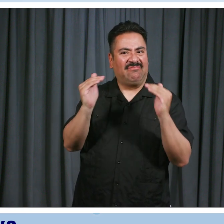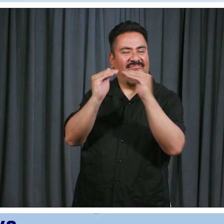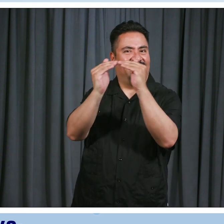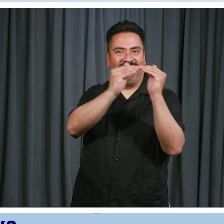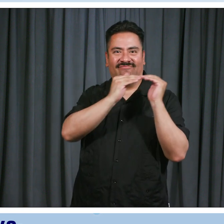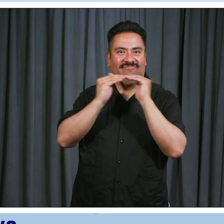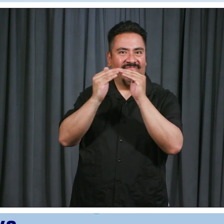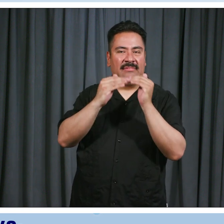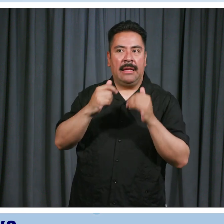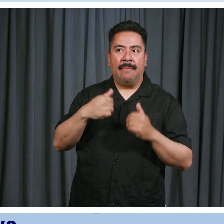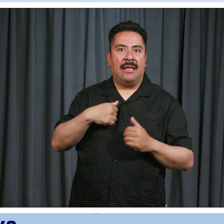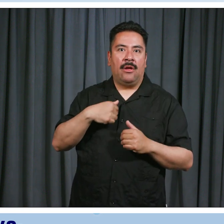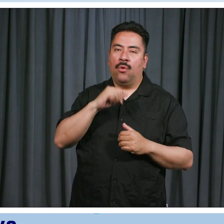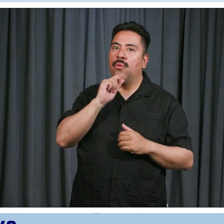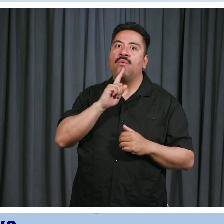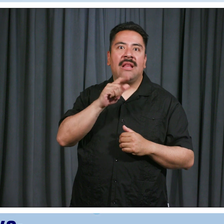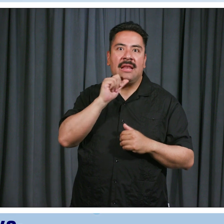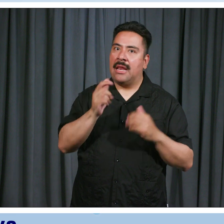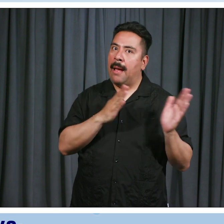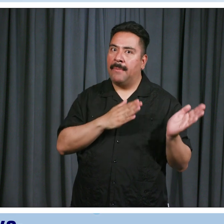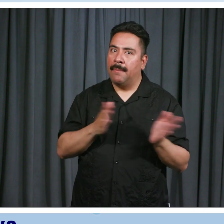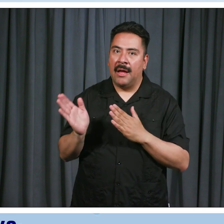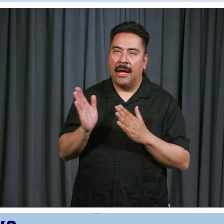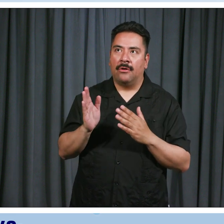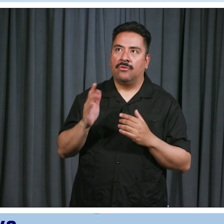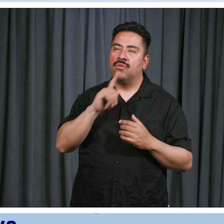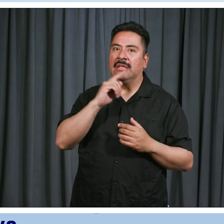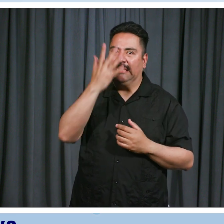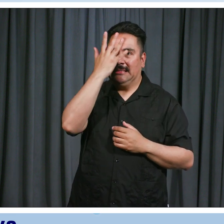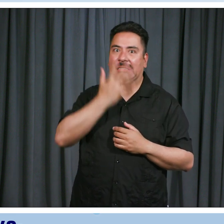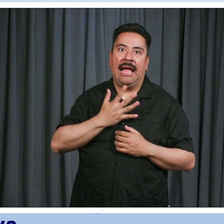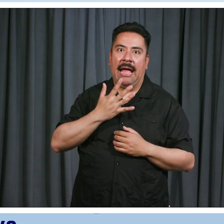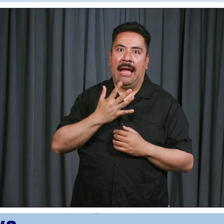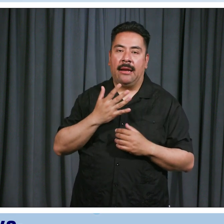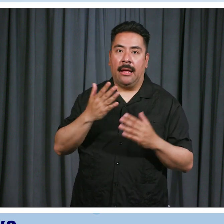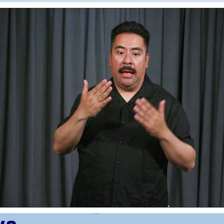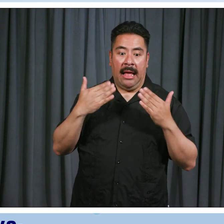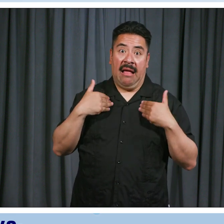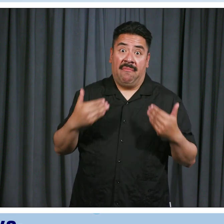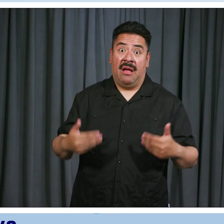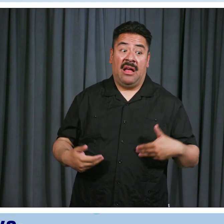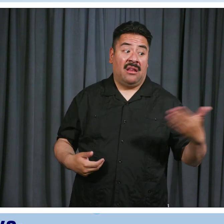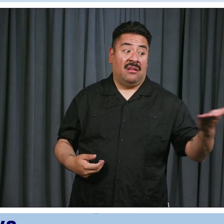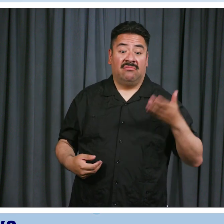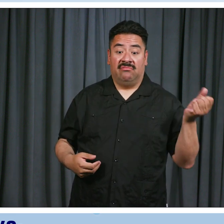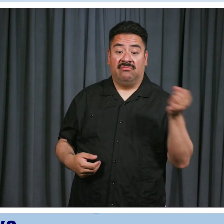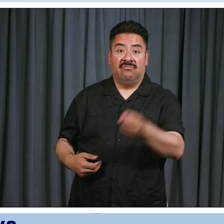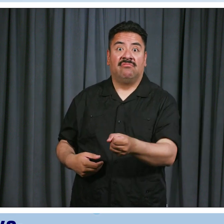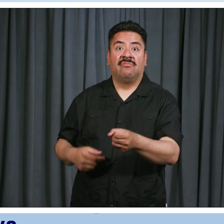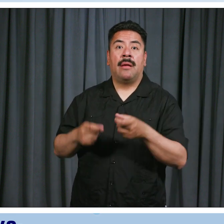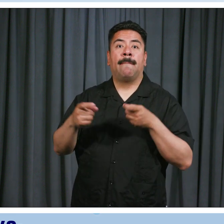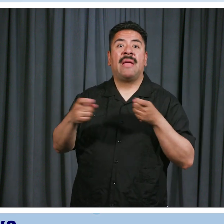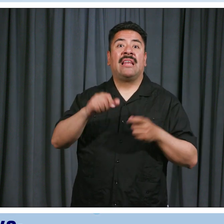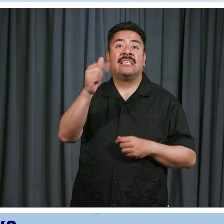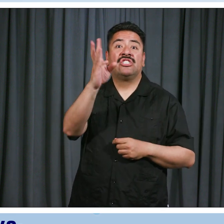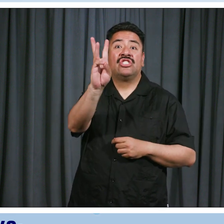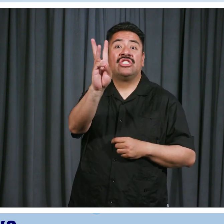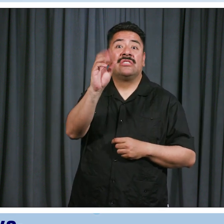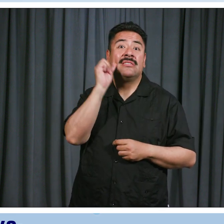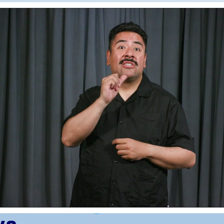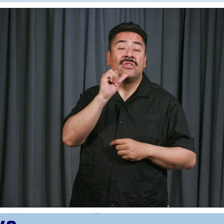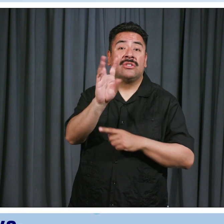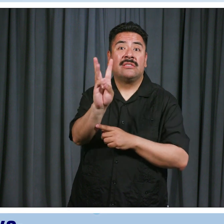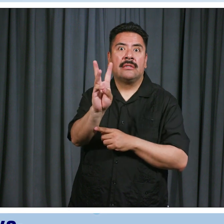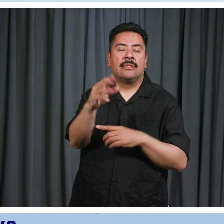how unprepared I was, and how sad that was, that they would just basically put a body in to manage 6 girls who had like such